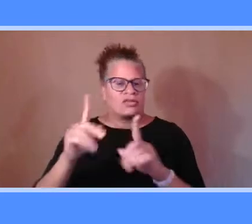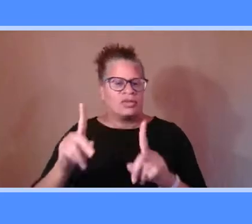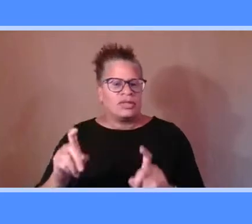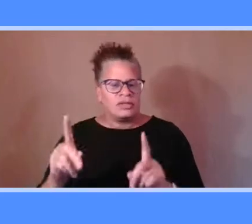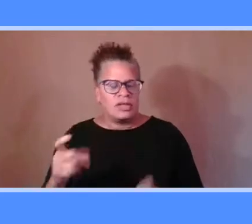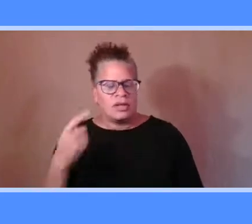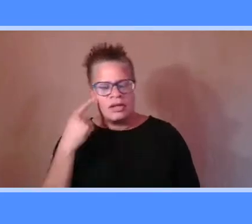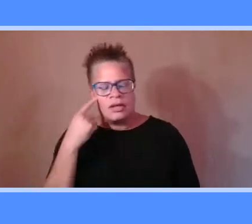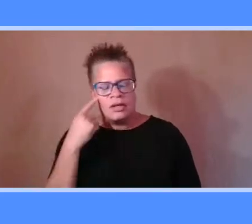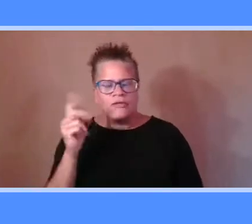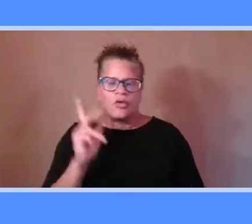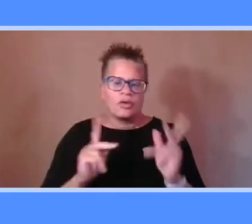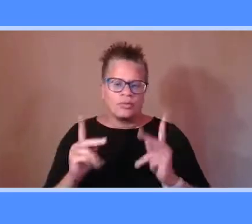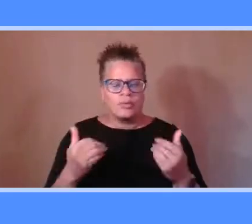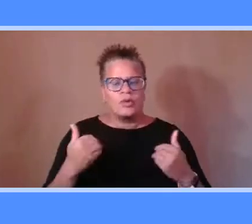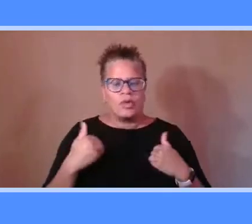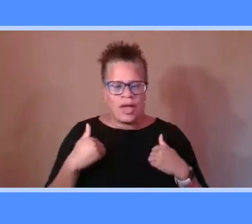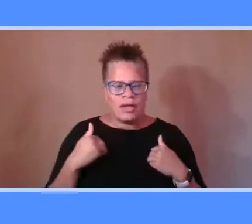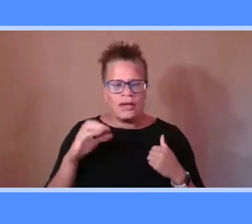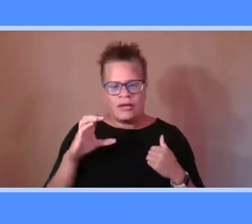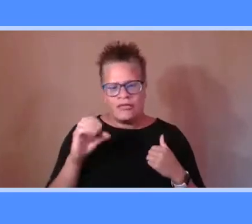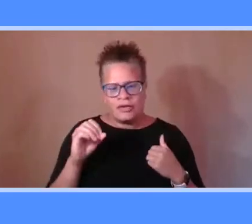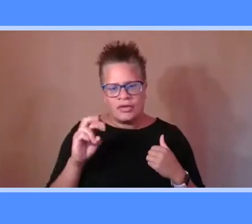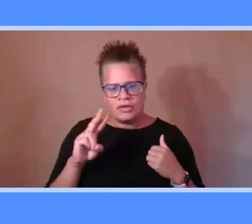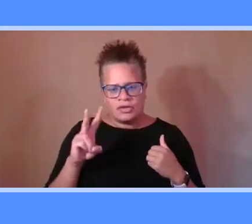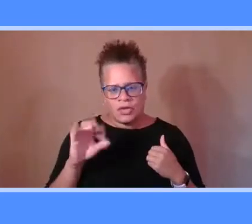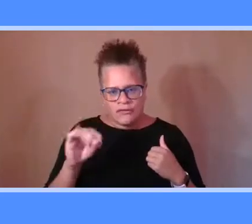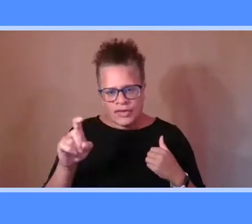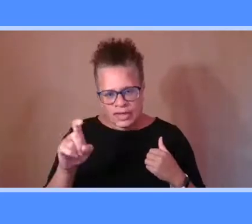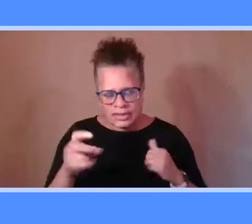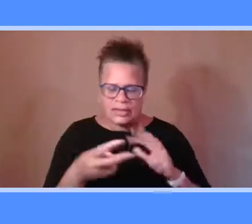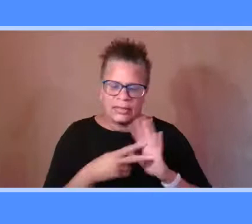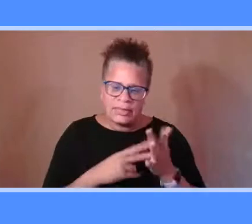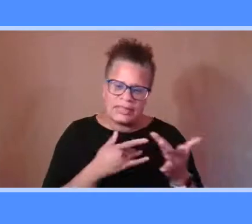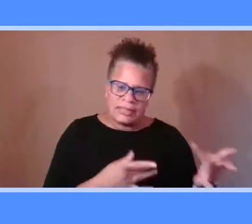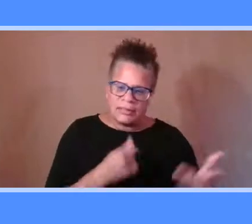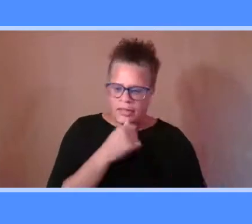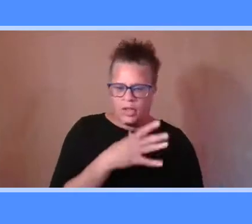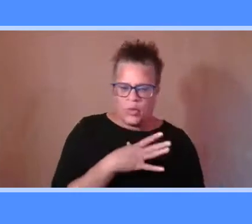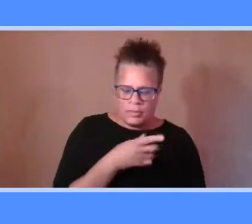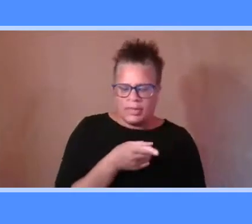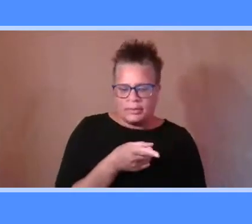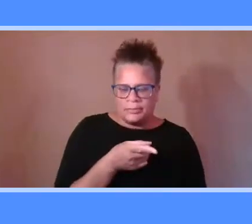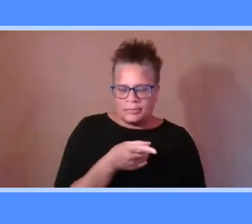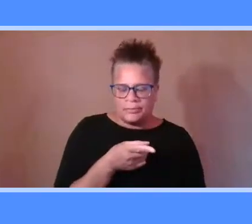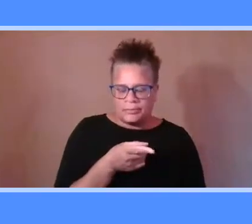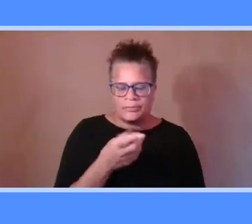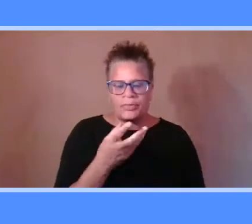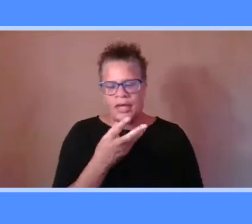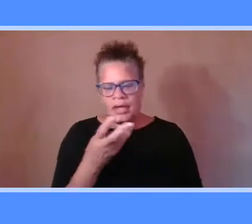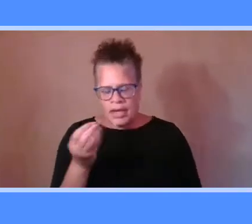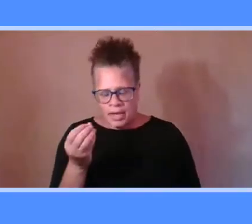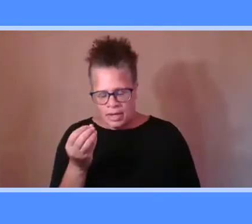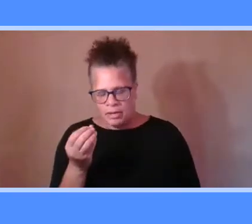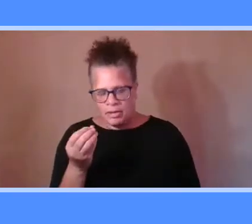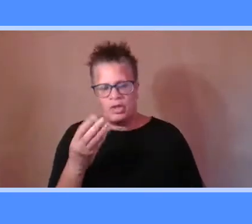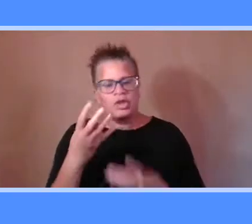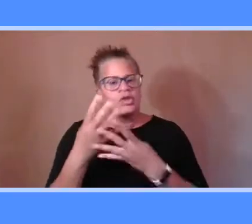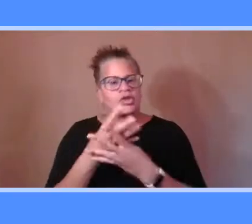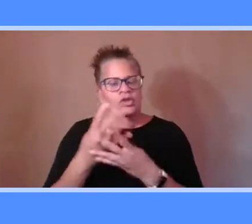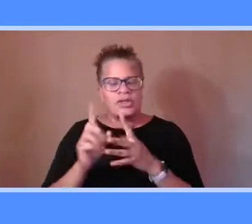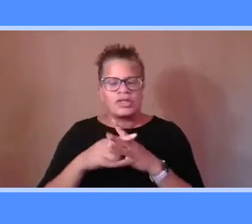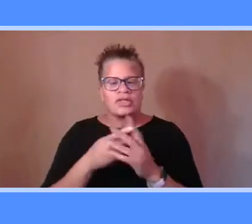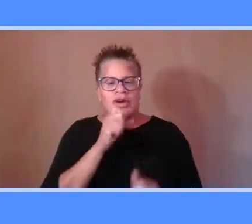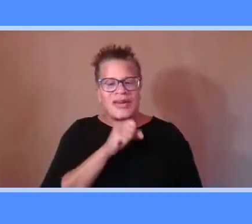for people that have cervixes. So that's women. And the screening should start at